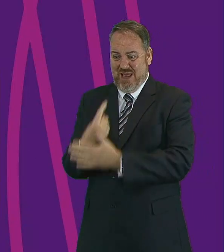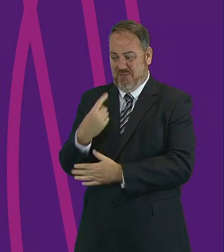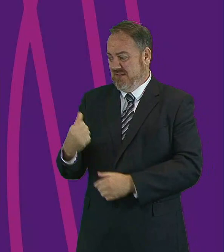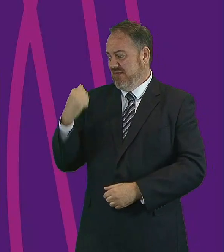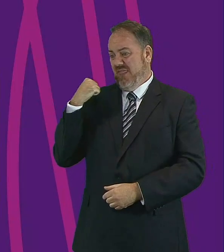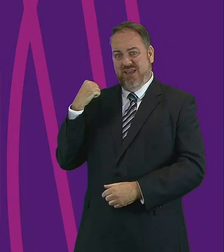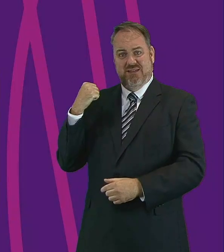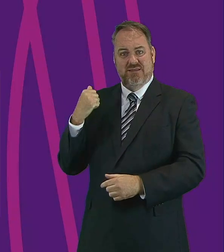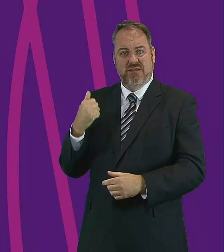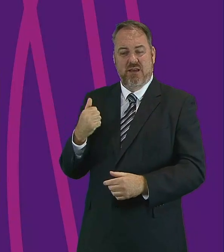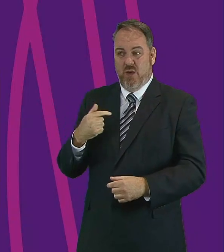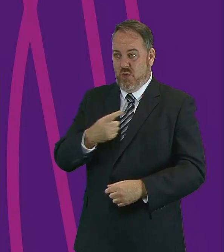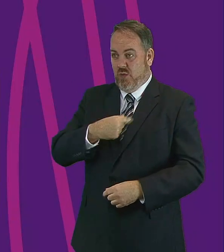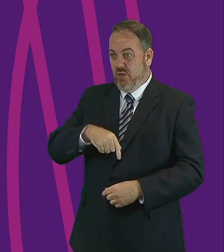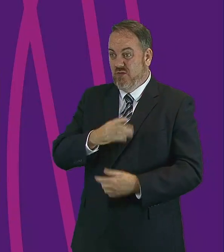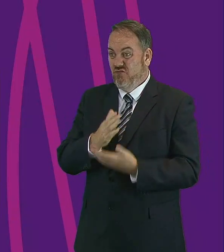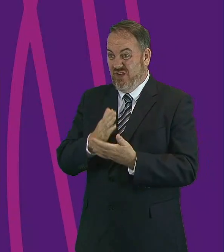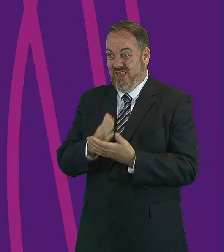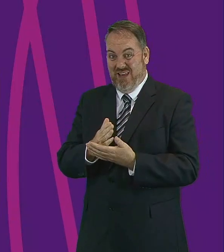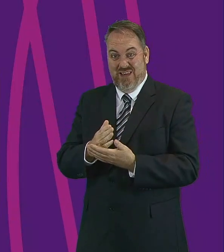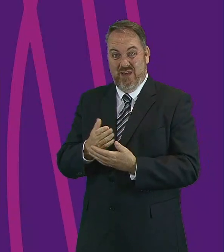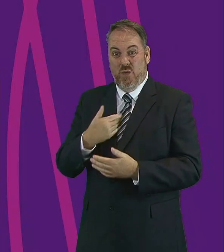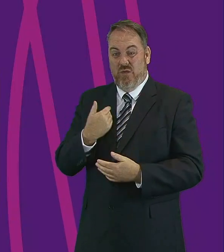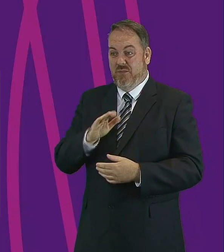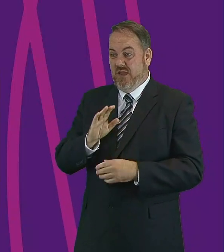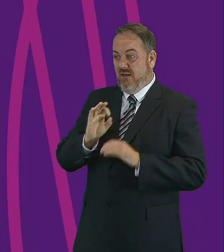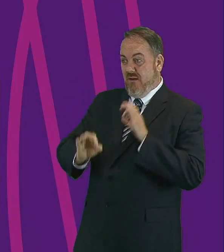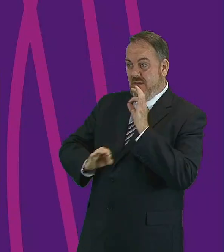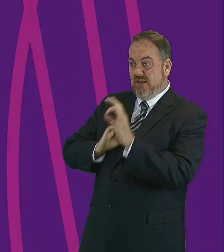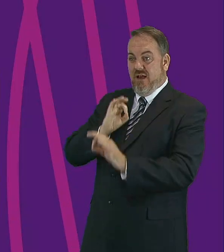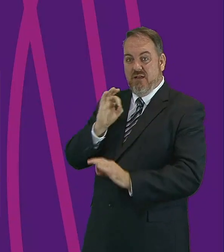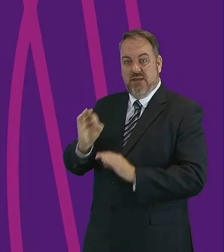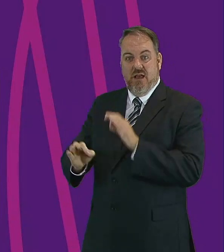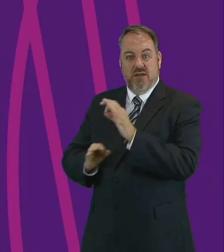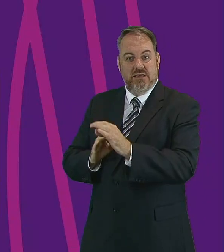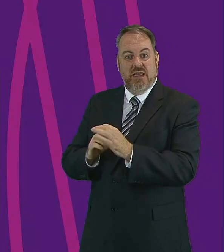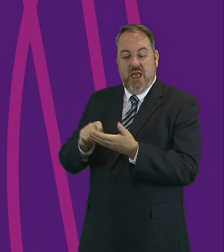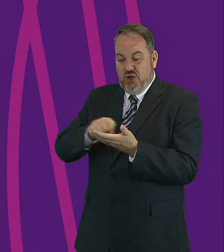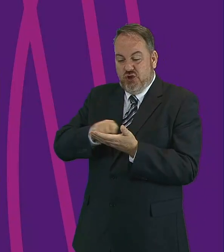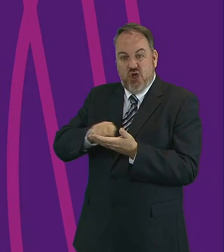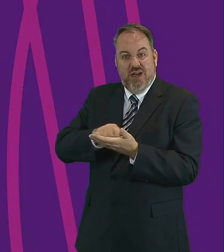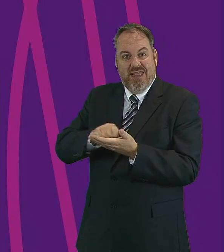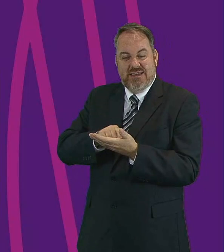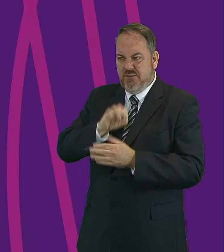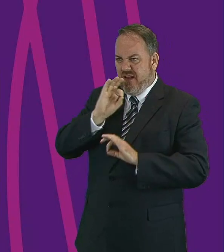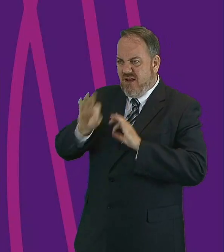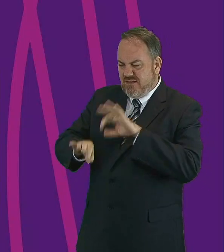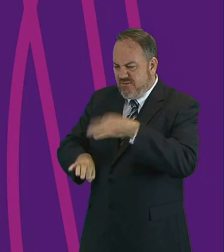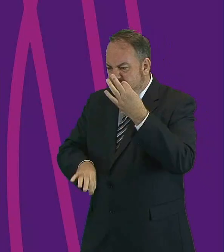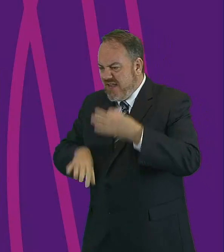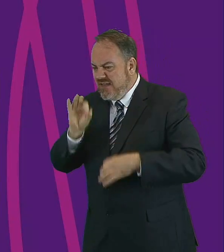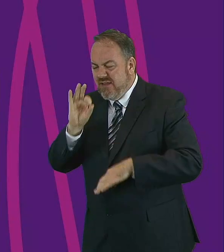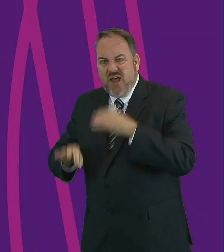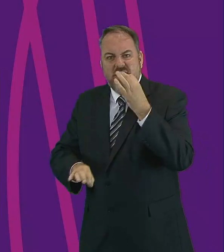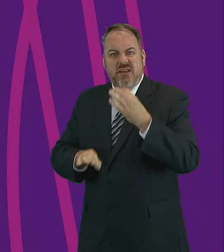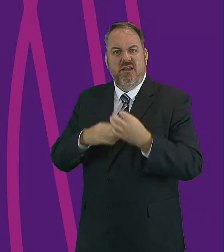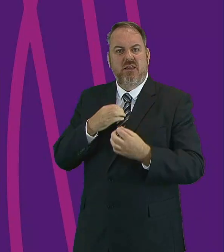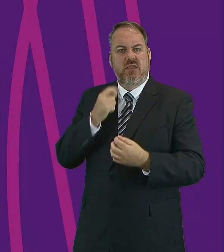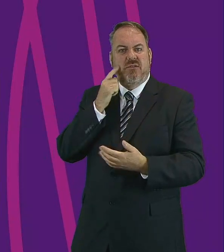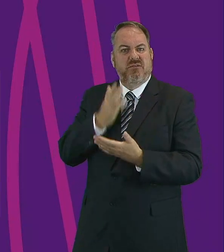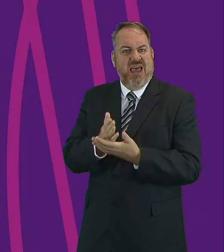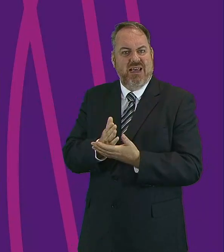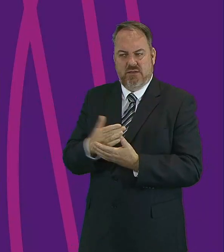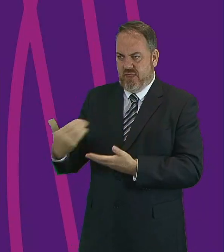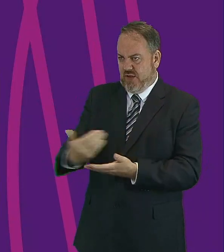had to be uncovered by freedom of information requests and journalistic digging. The review announced yesterday into